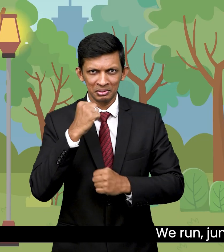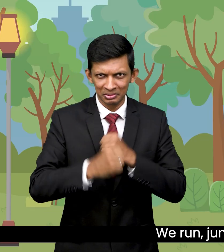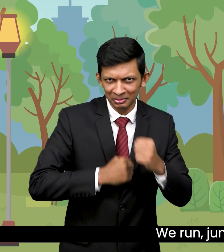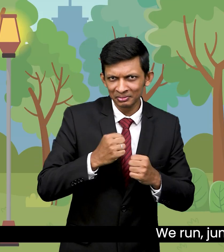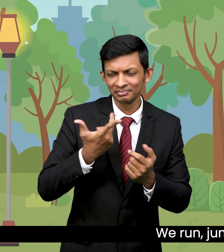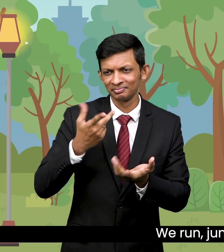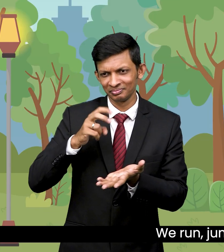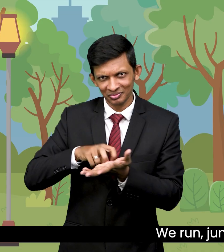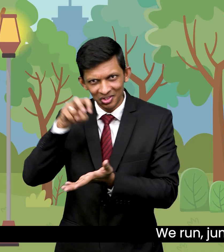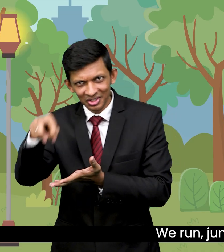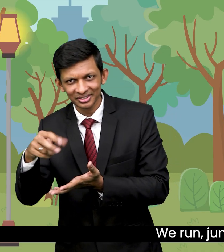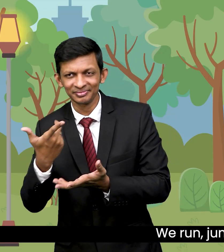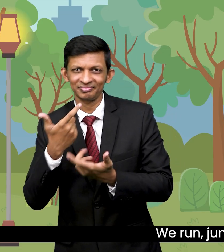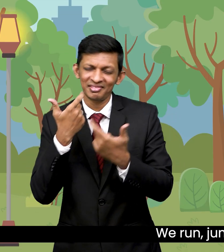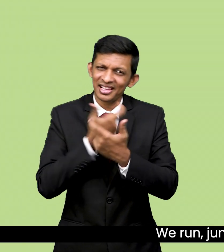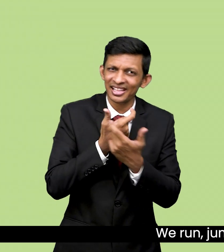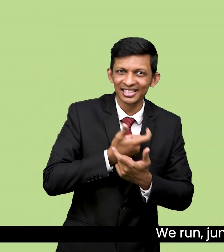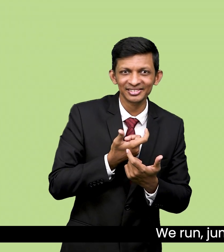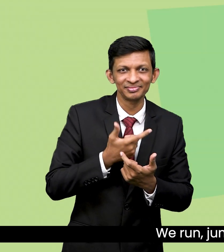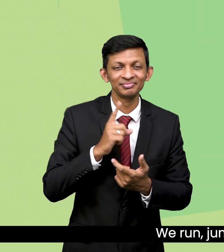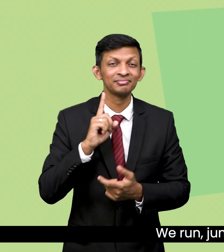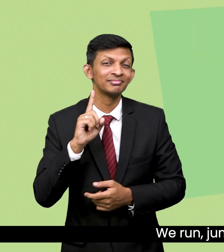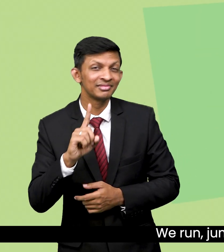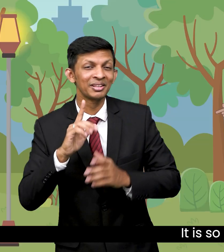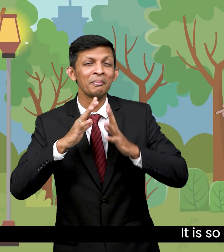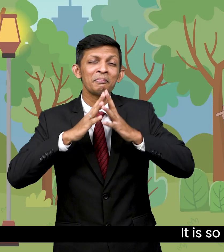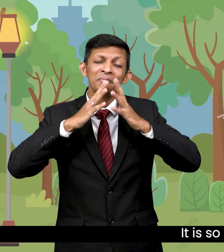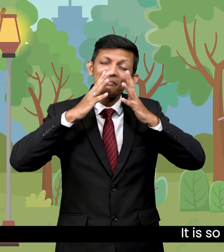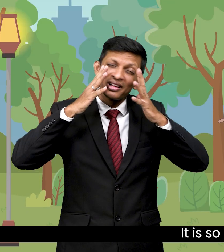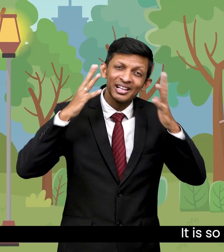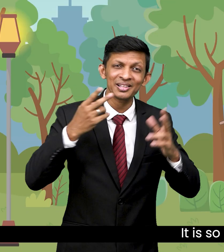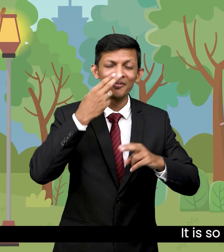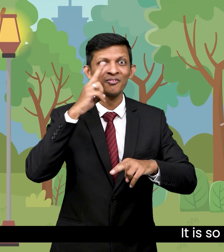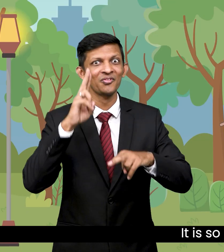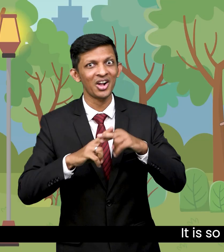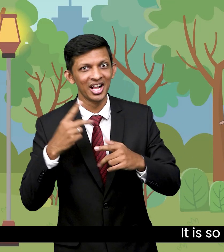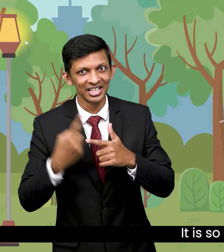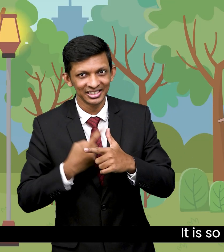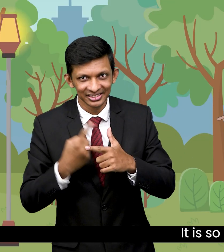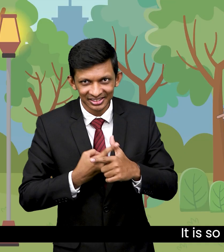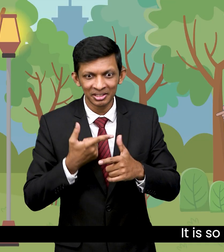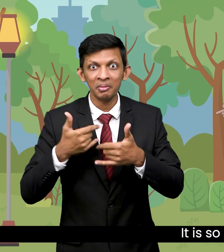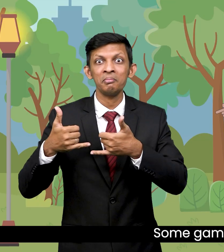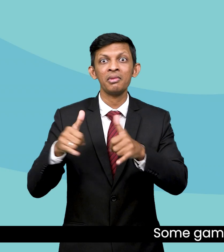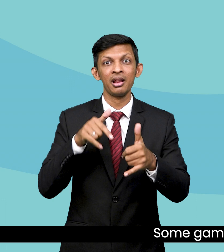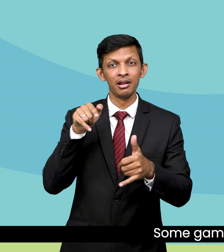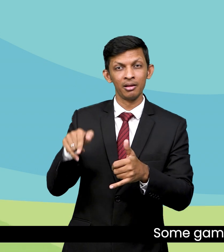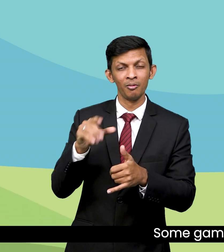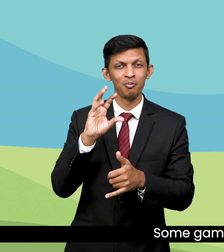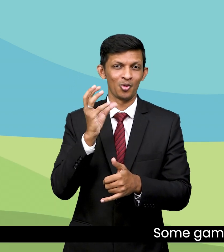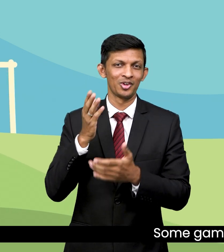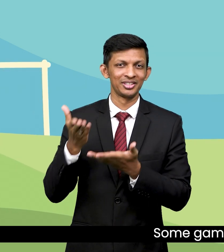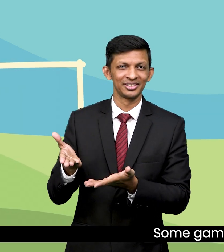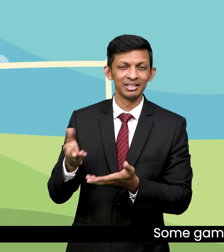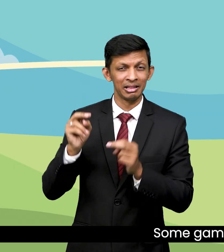run, jump and laugh. It is so much fun. Some